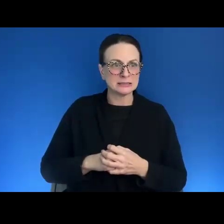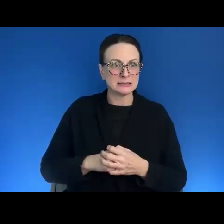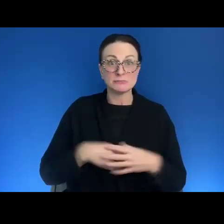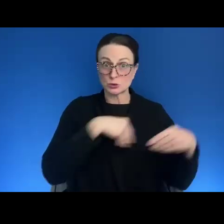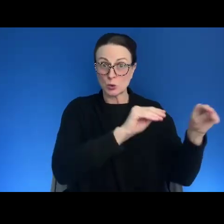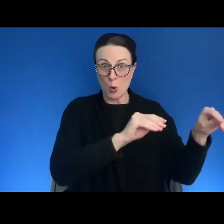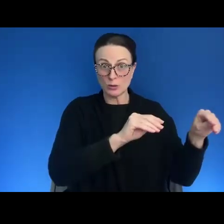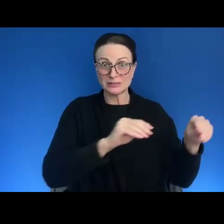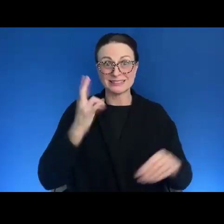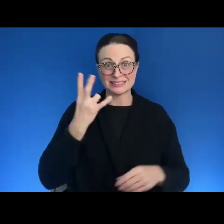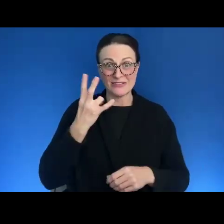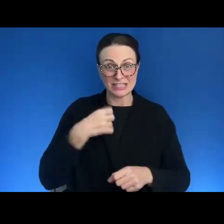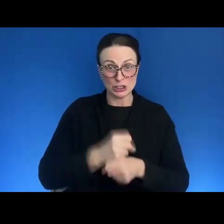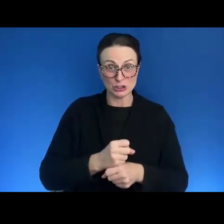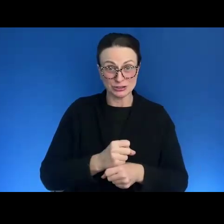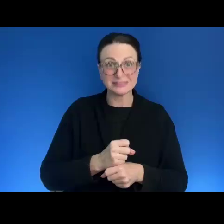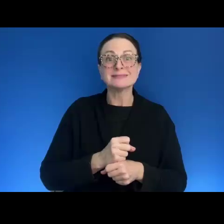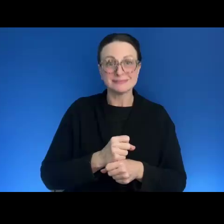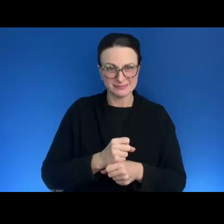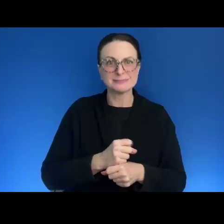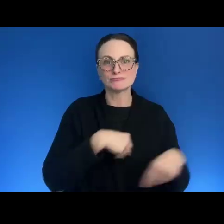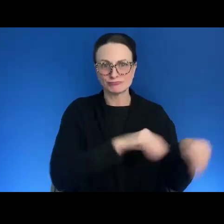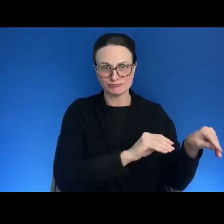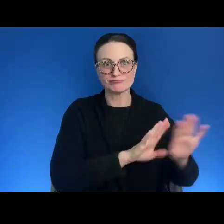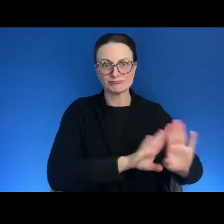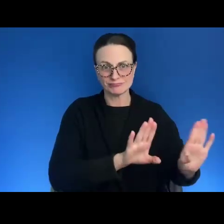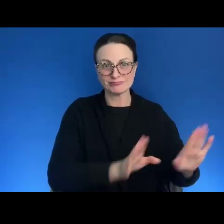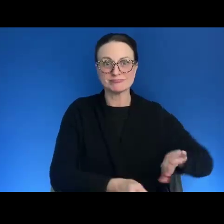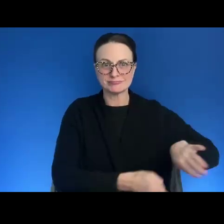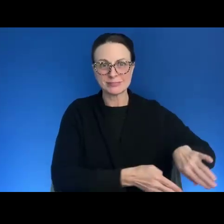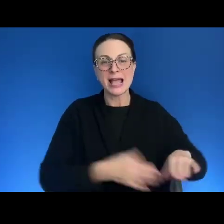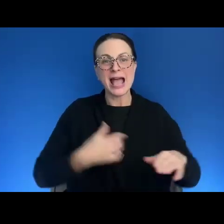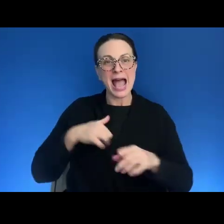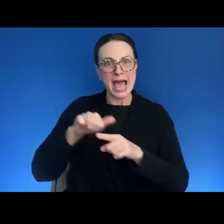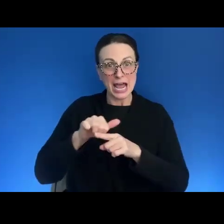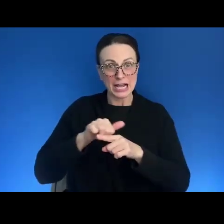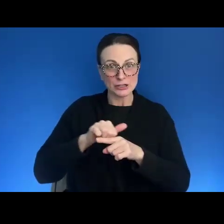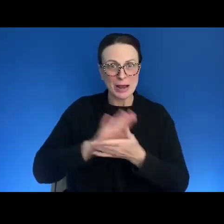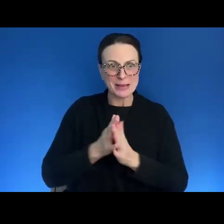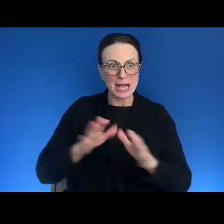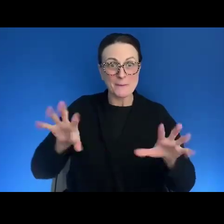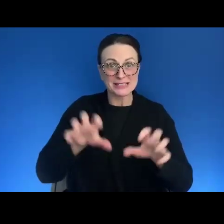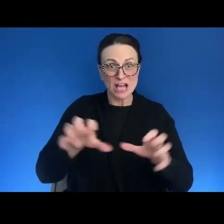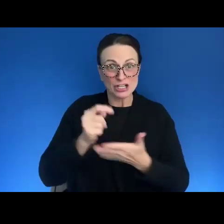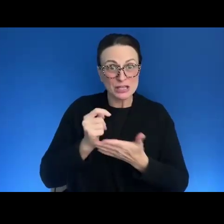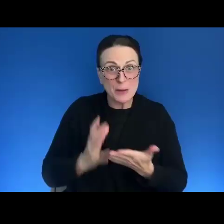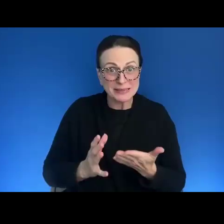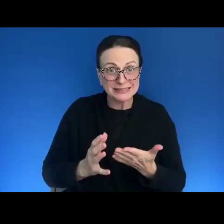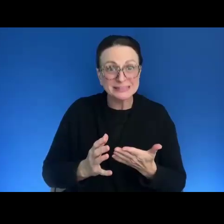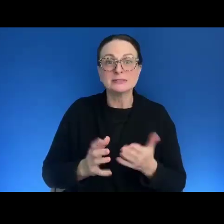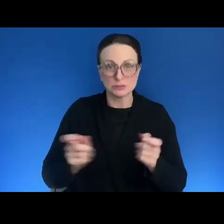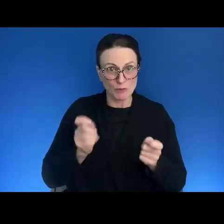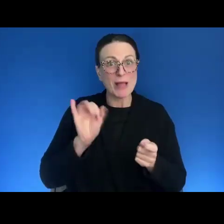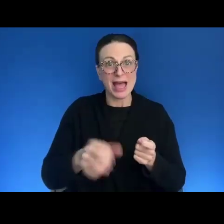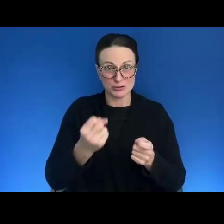that business after 7 years. And then I trained to become a massage therapist. So I ran that one